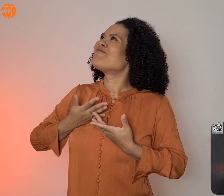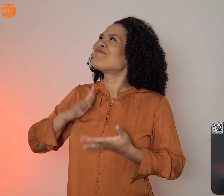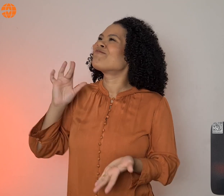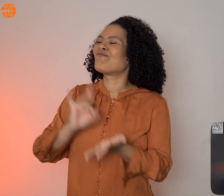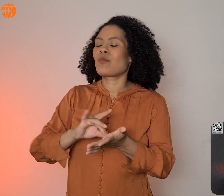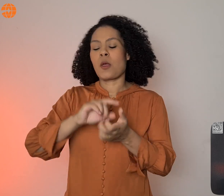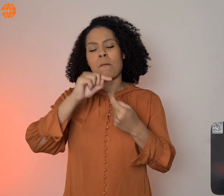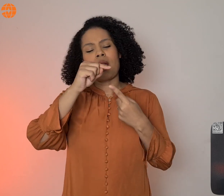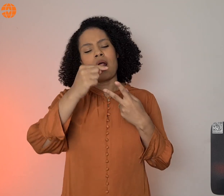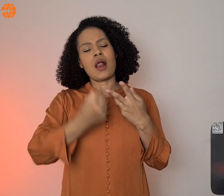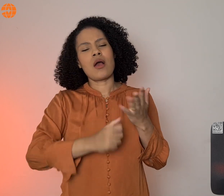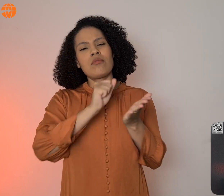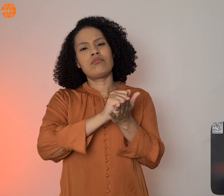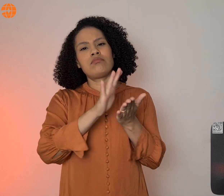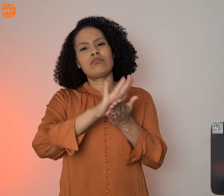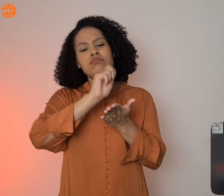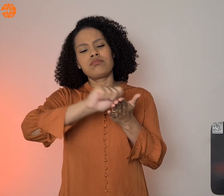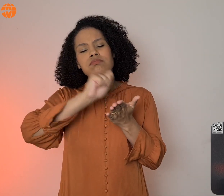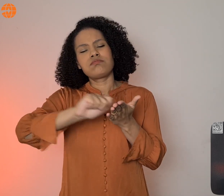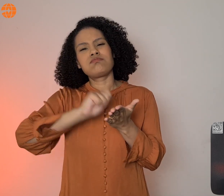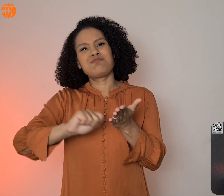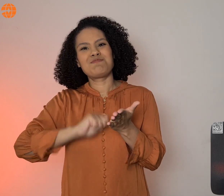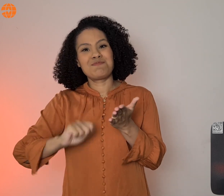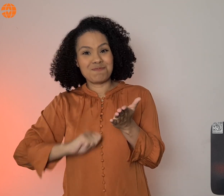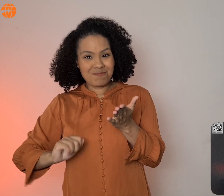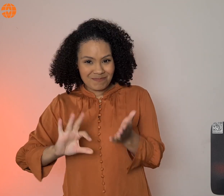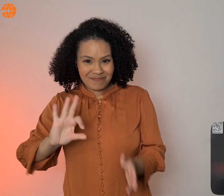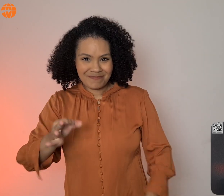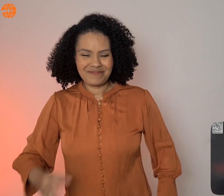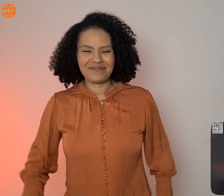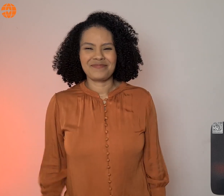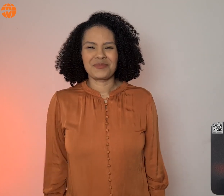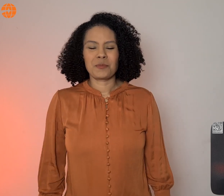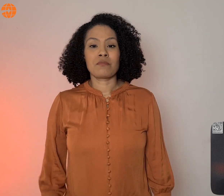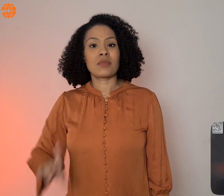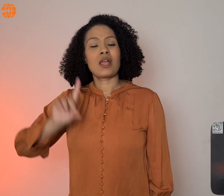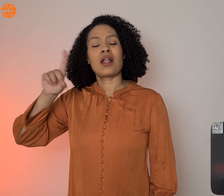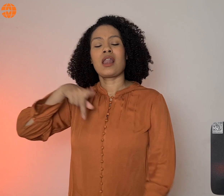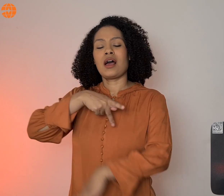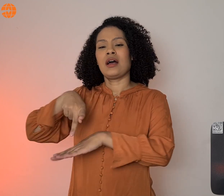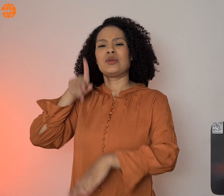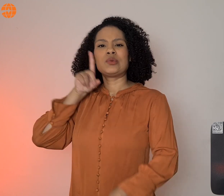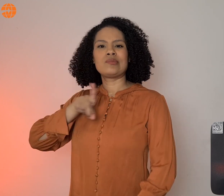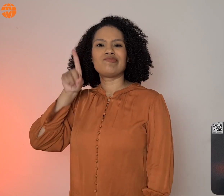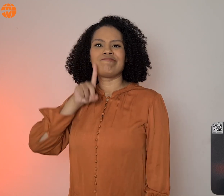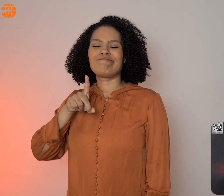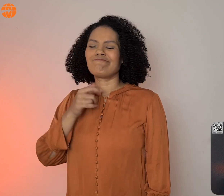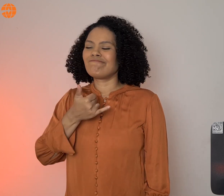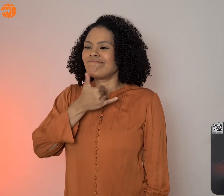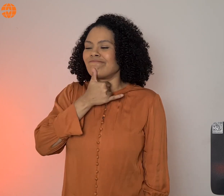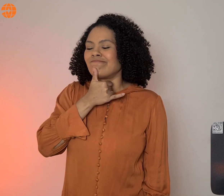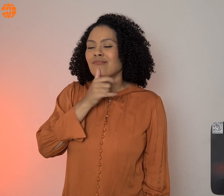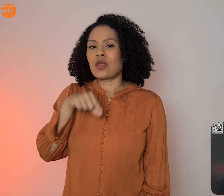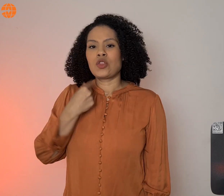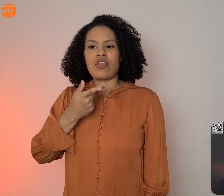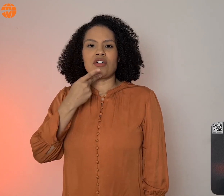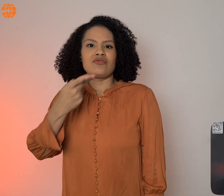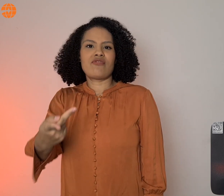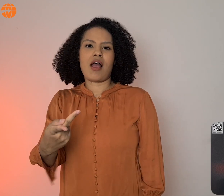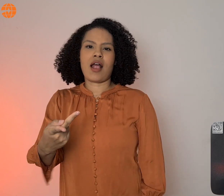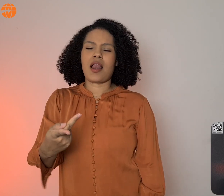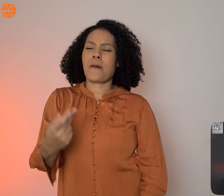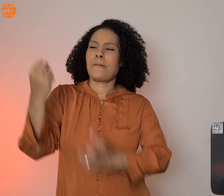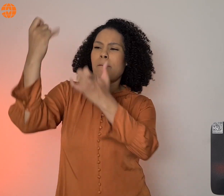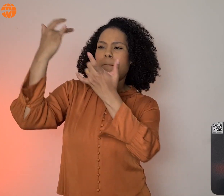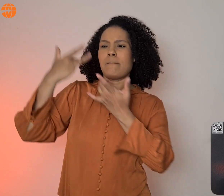our grievances. Talvez é uma pena porque nos Estados Unidos a gente acabou não contando mais as bênçãos, mas apenas